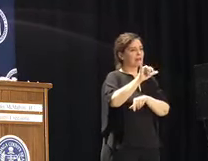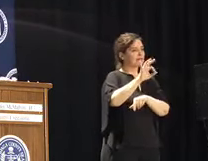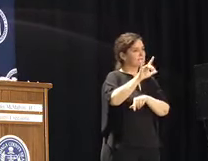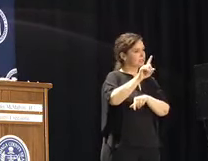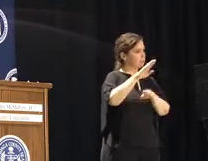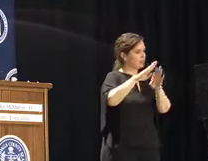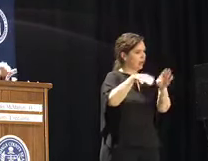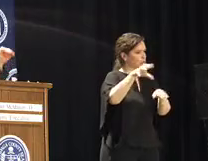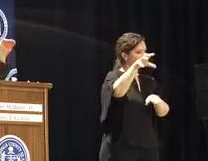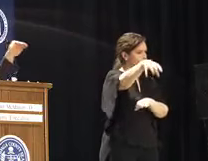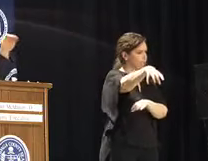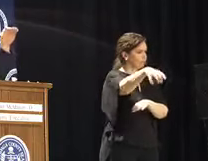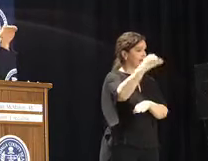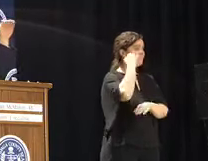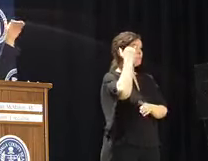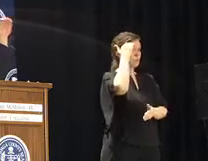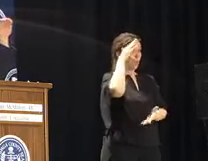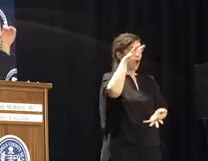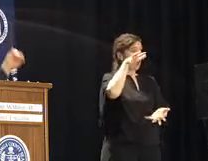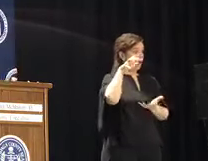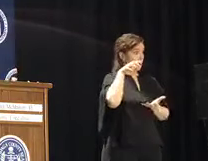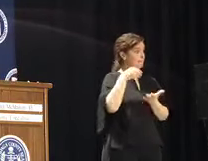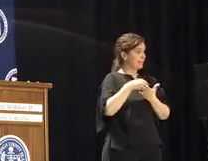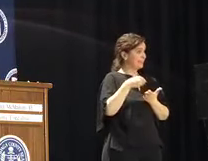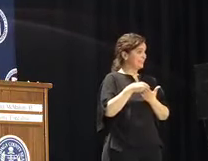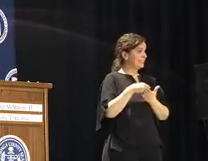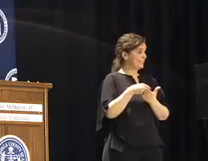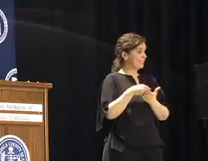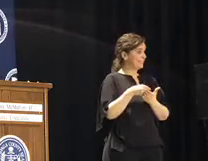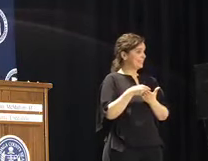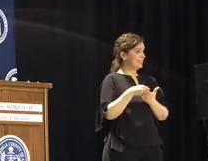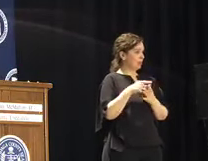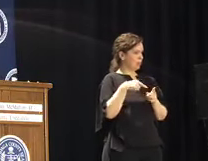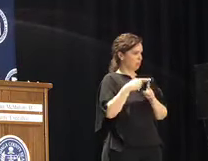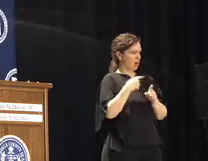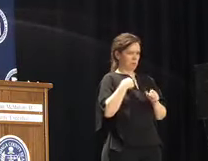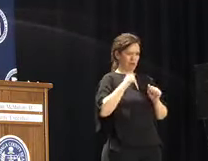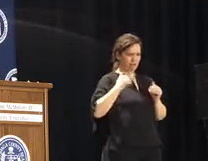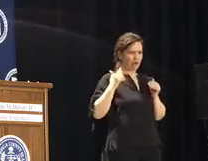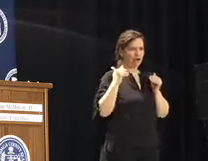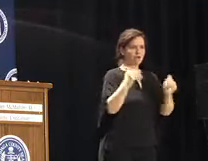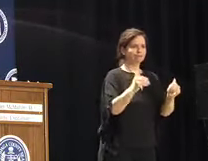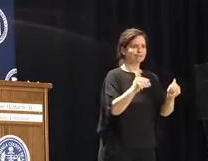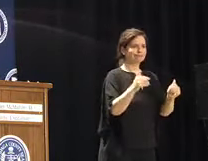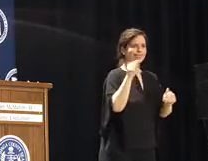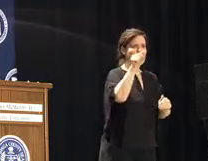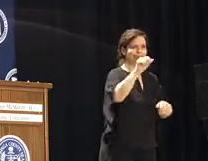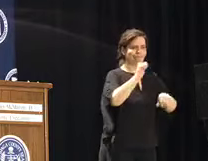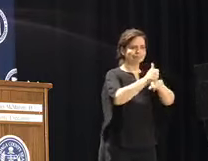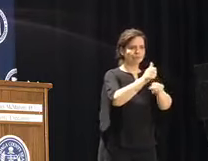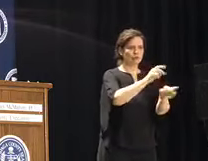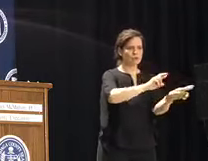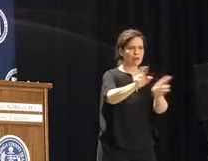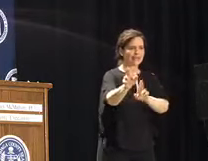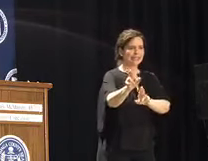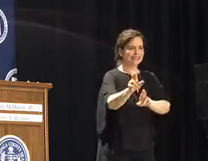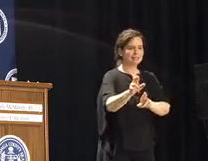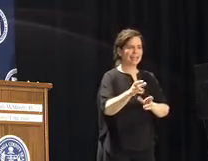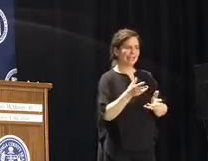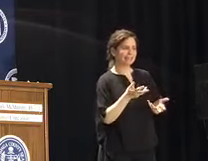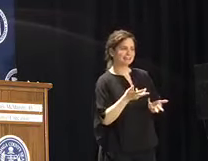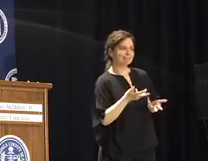and then some, because I'm going to go build this, and this, because this money has to go to COVID-19 related